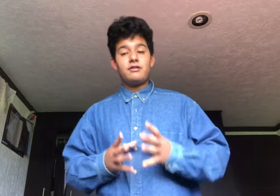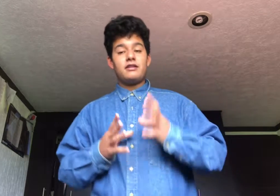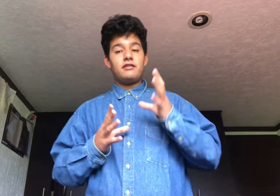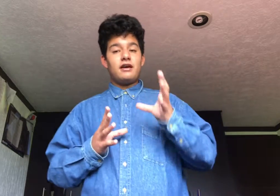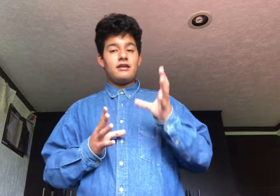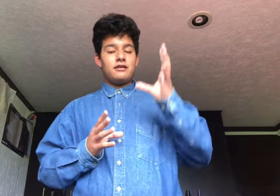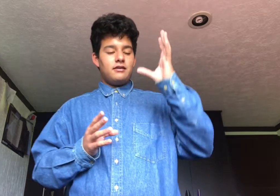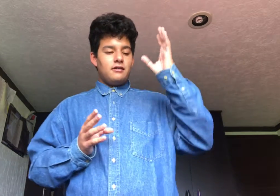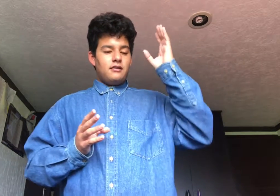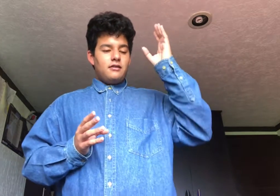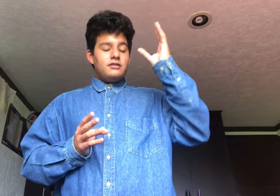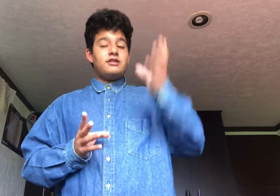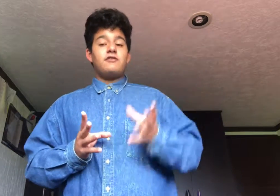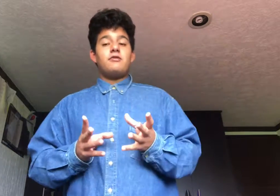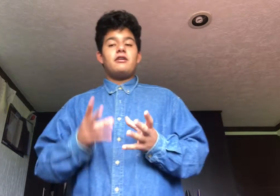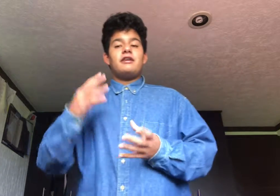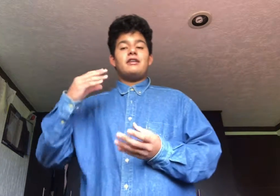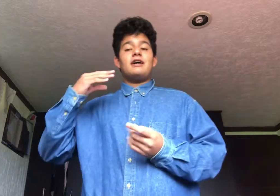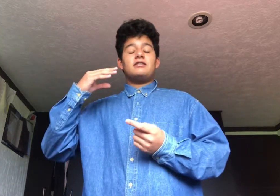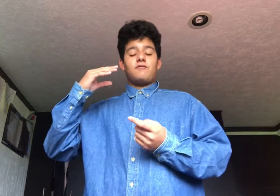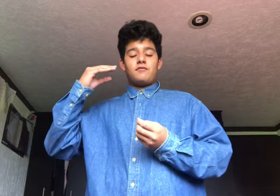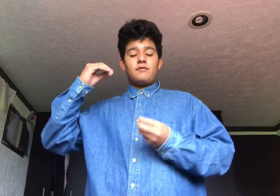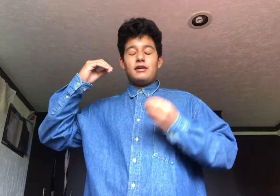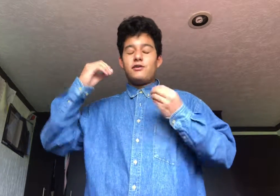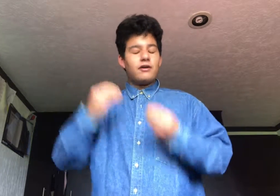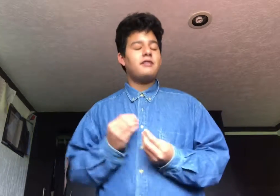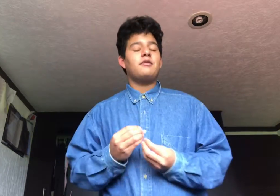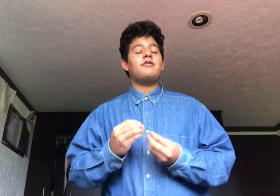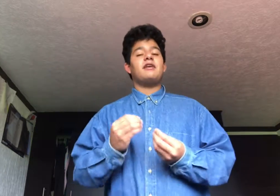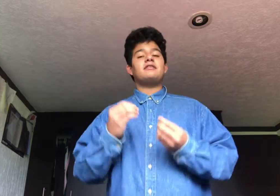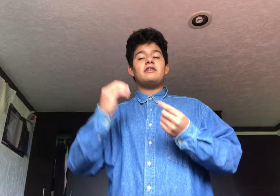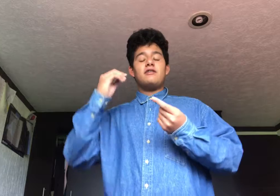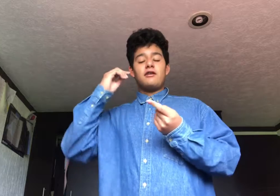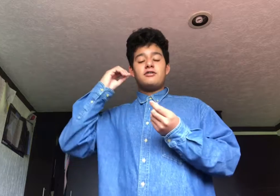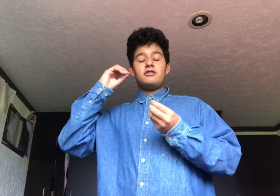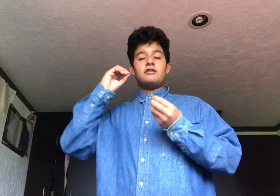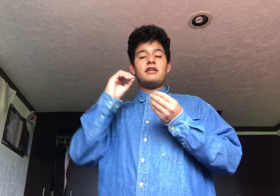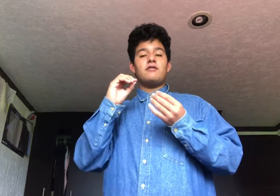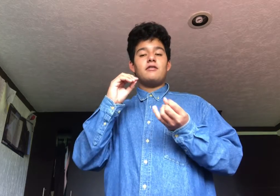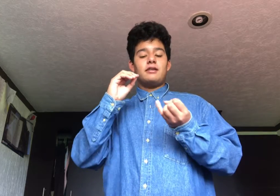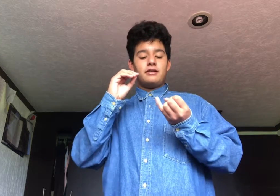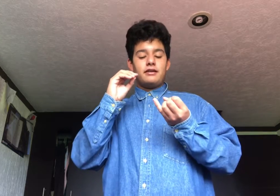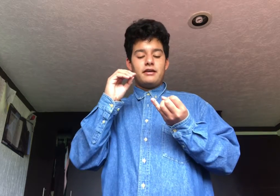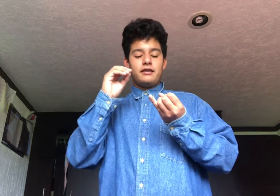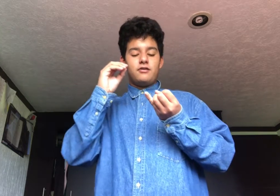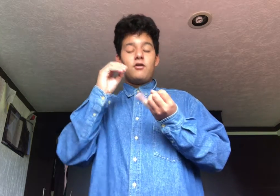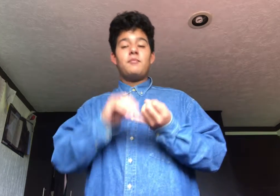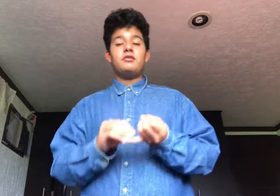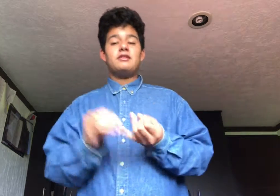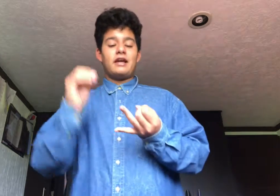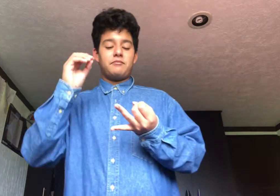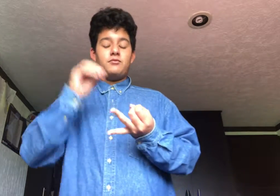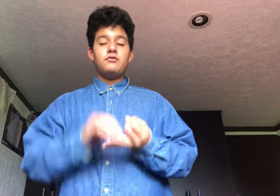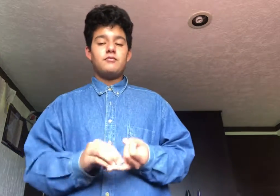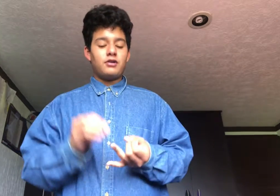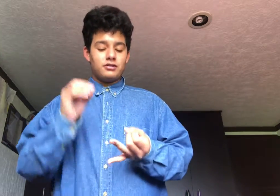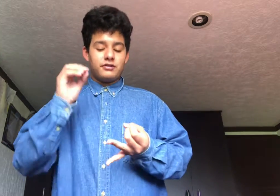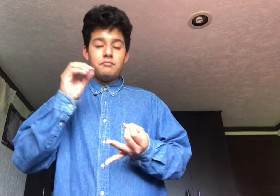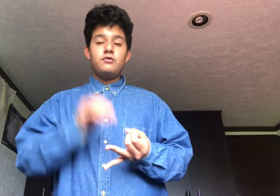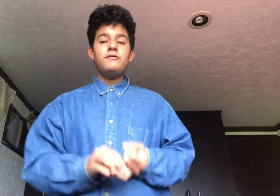that genre it has some incredible things, not just in novels but also in